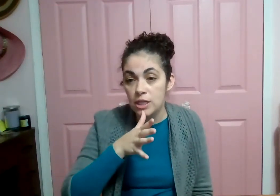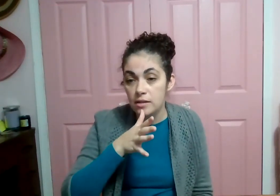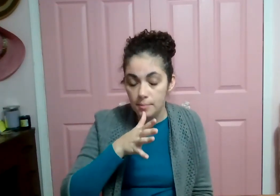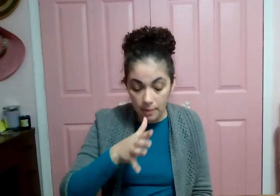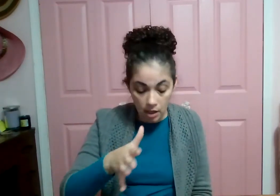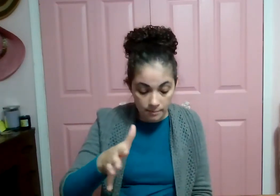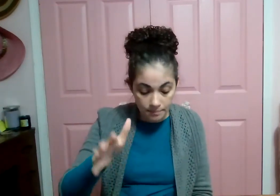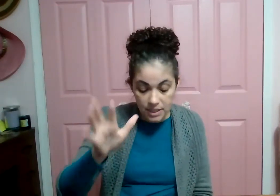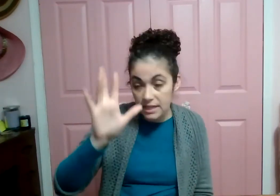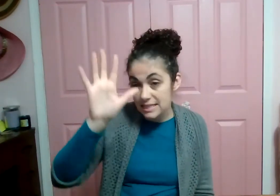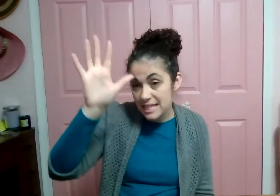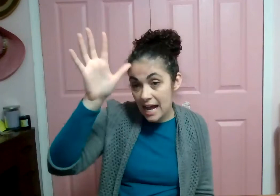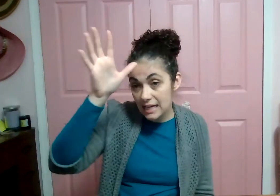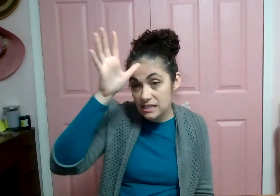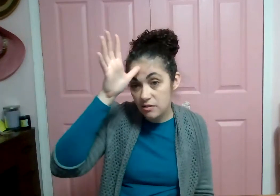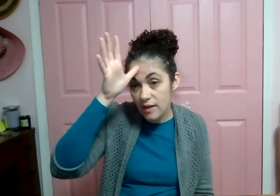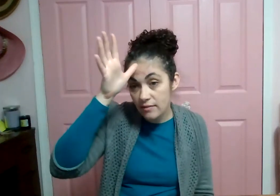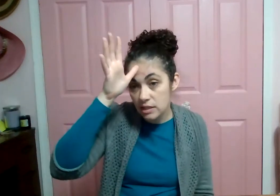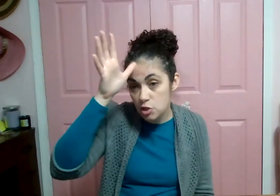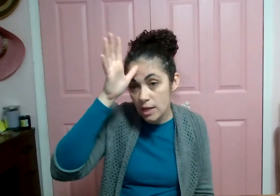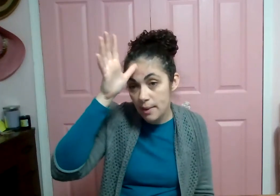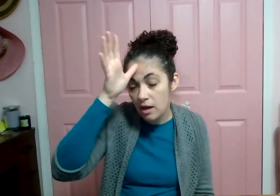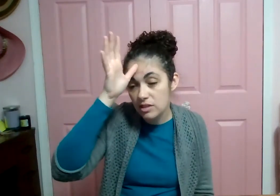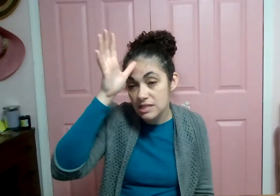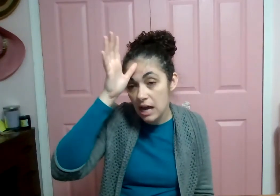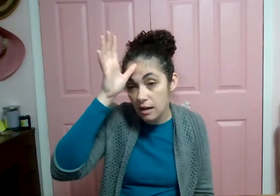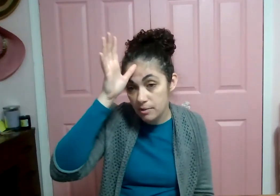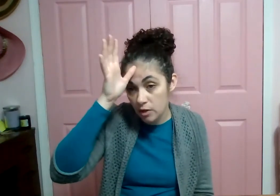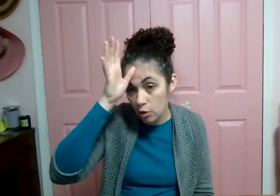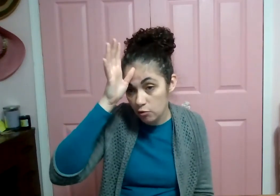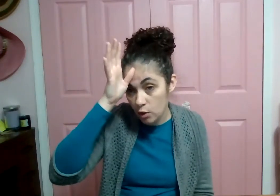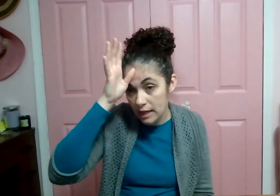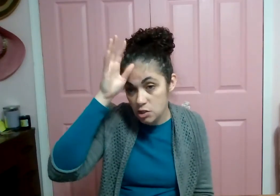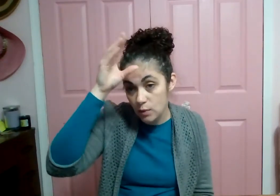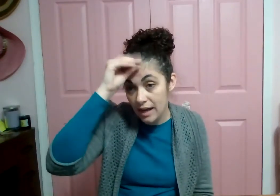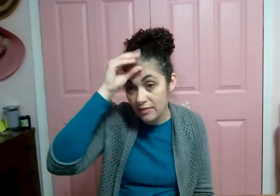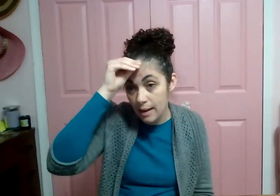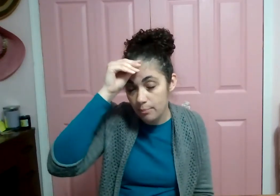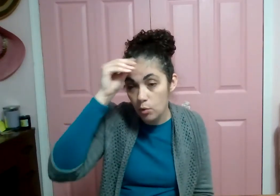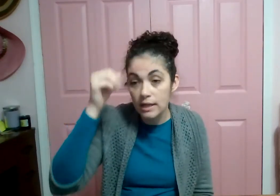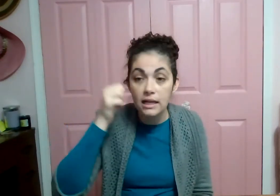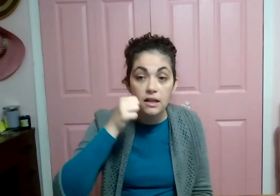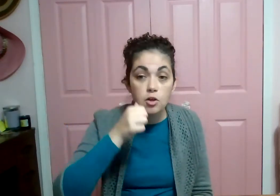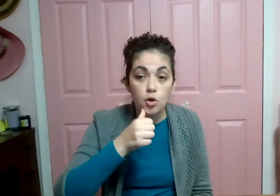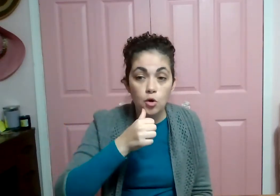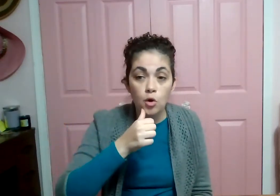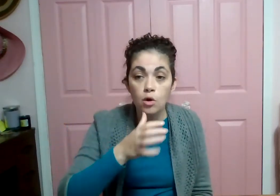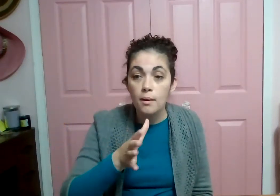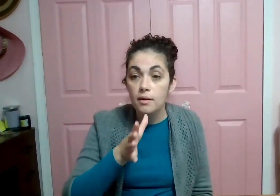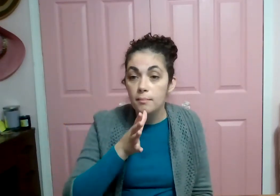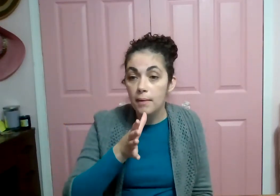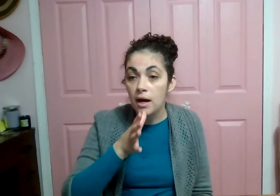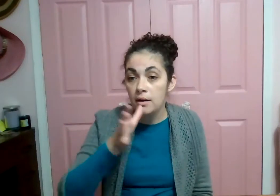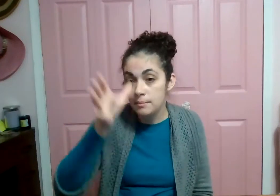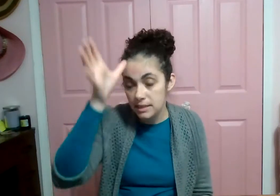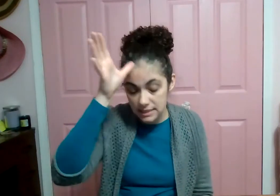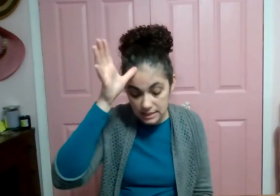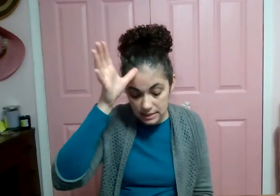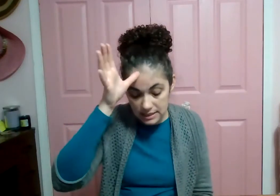chin, mom. Dad is the 5-hand shape on the top of our forehead. So we have that boy, girl, mom,